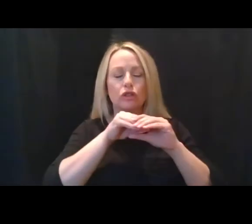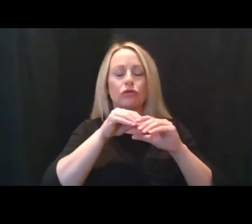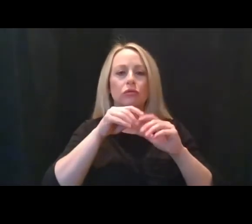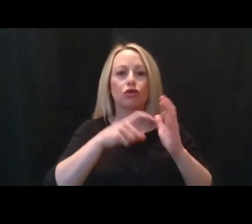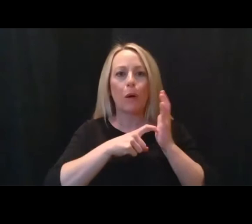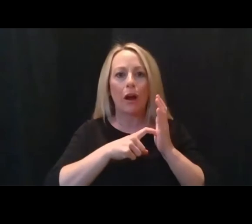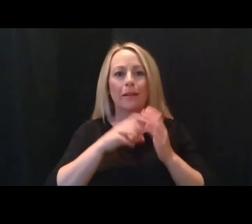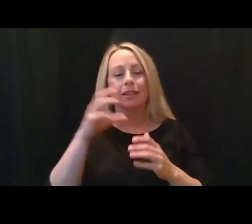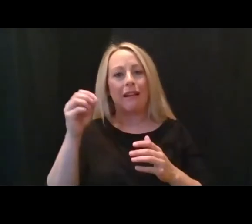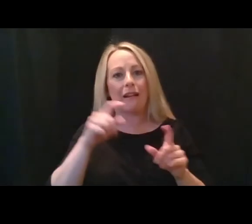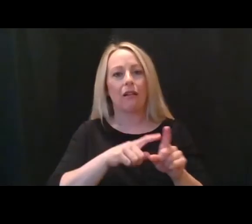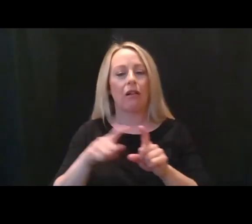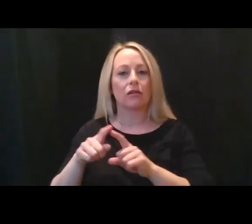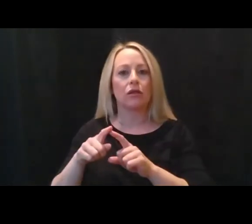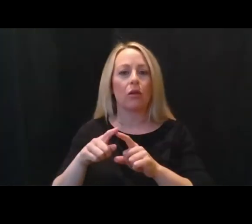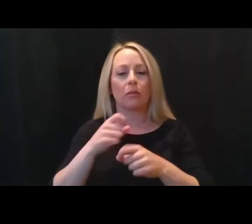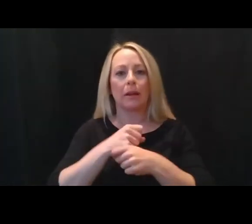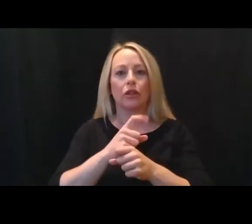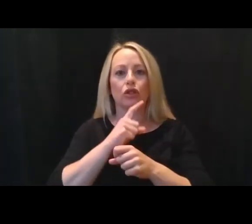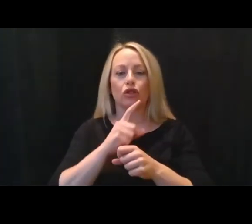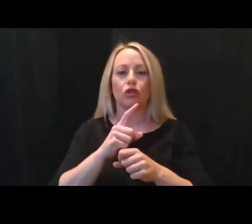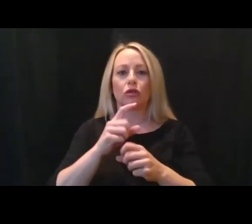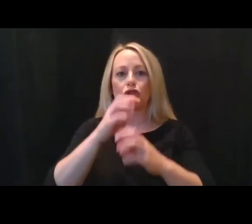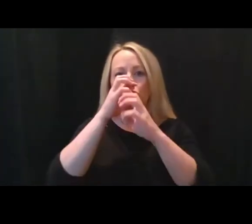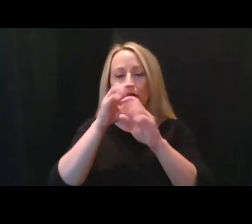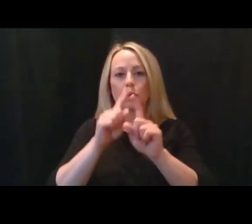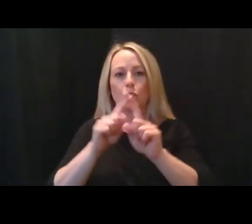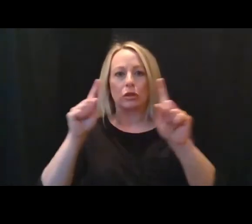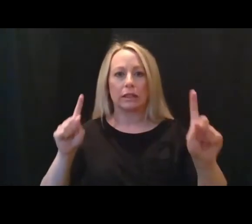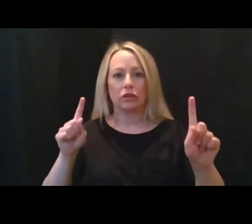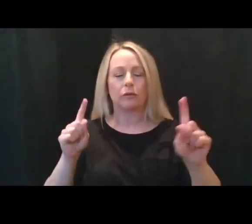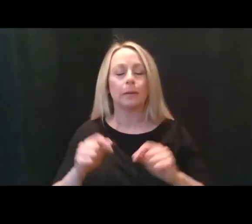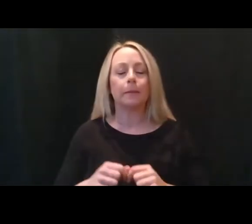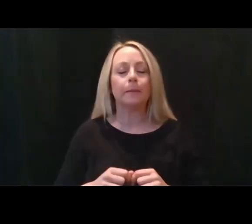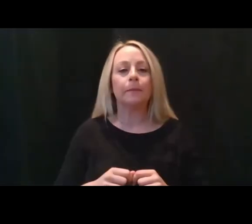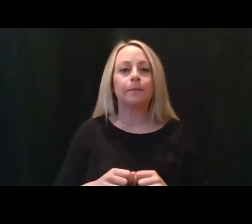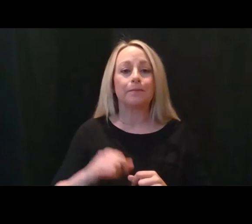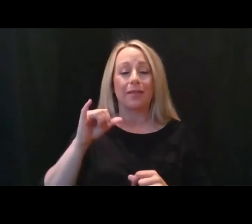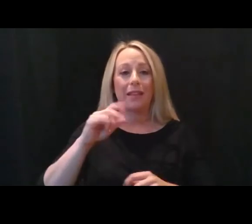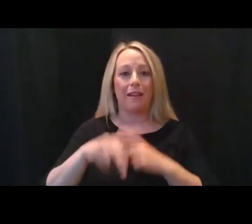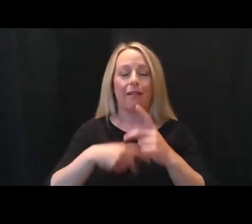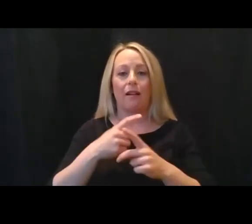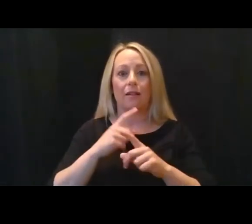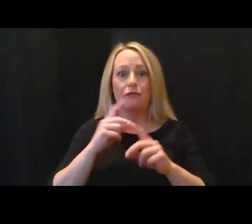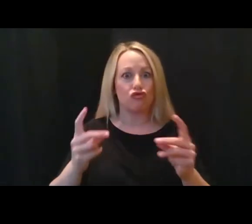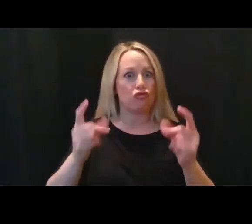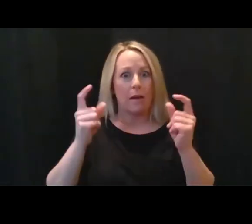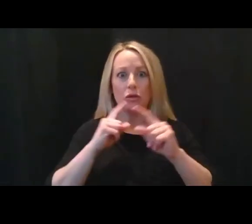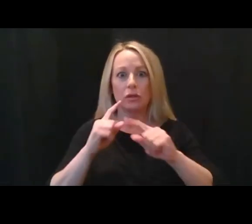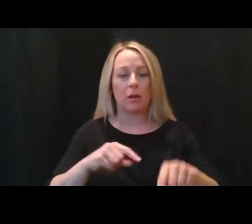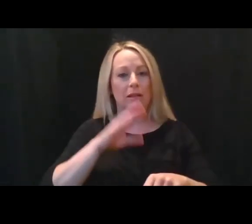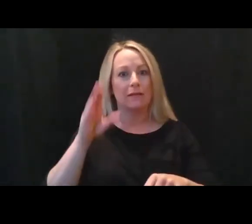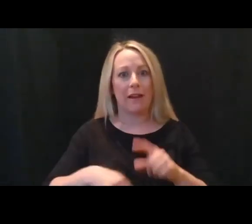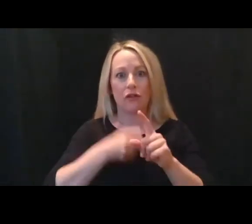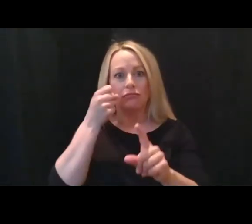while also ensuring strict social distancing measures. This type of rapid response has never occurred in public